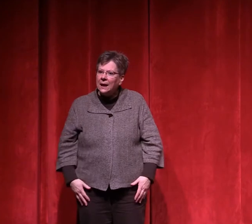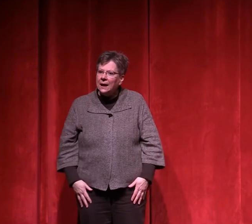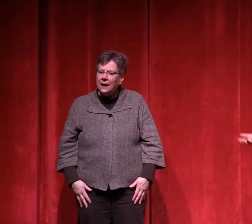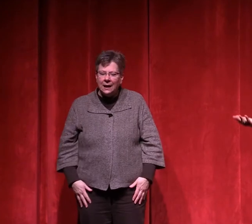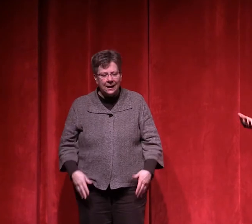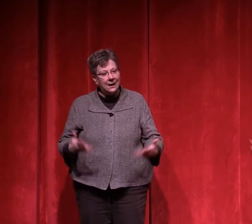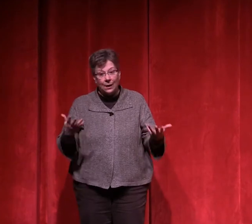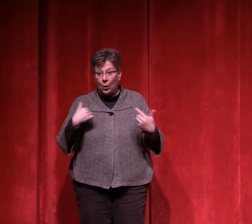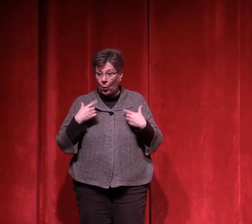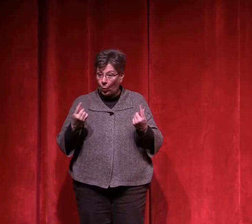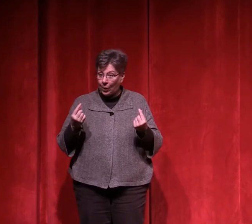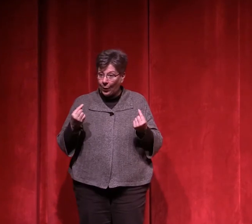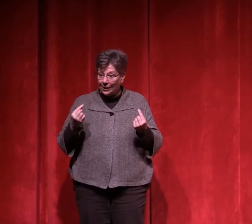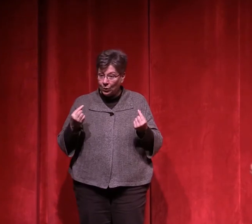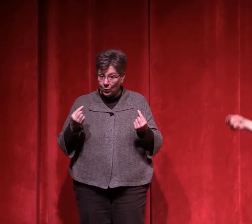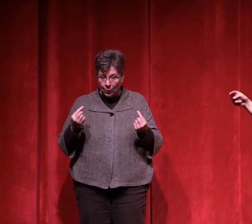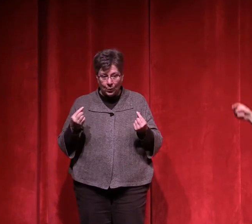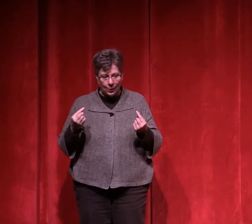So what do?